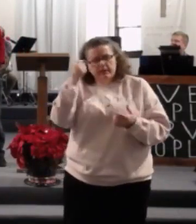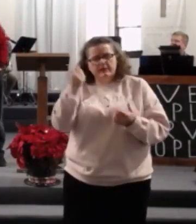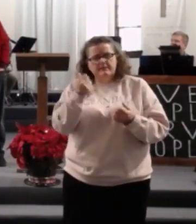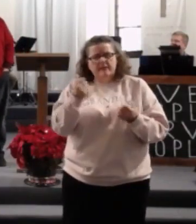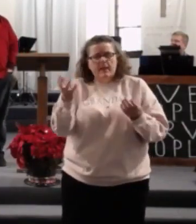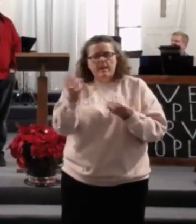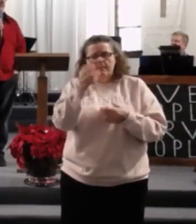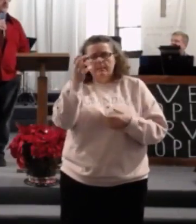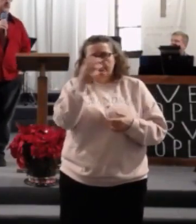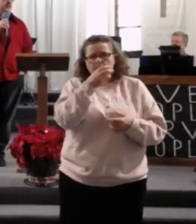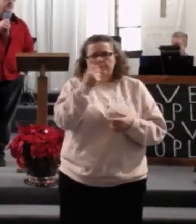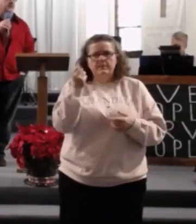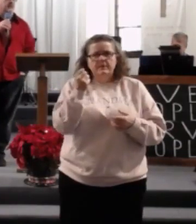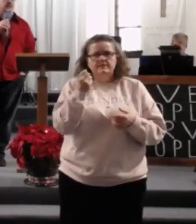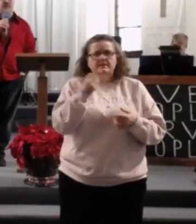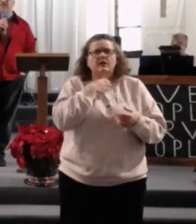people.